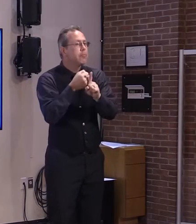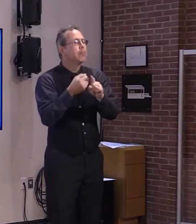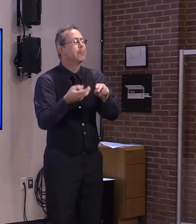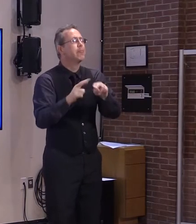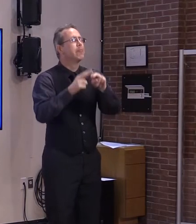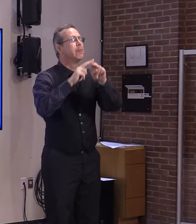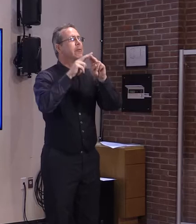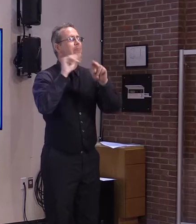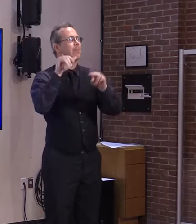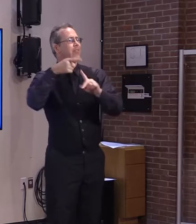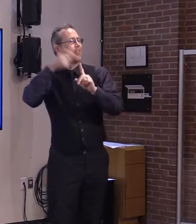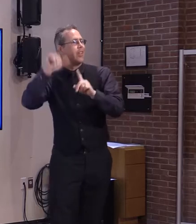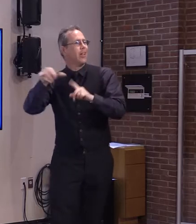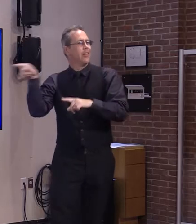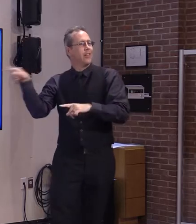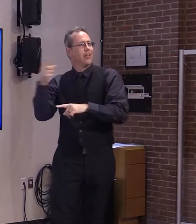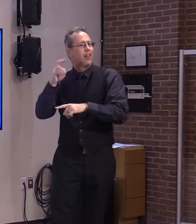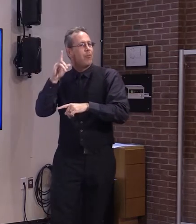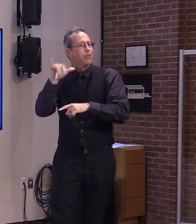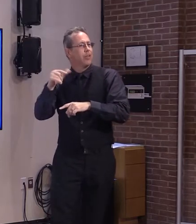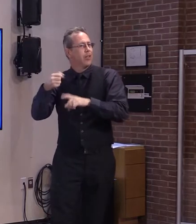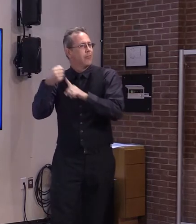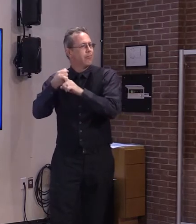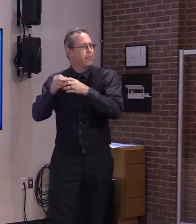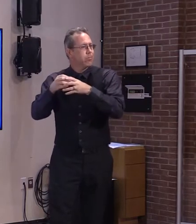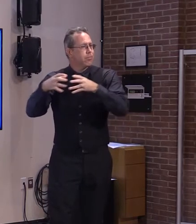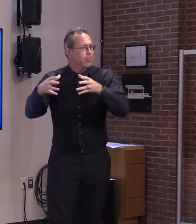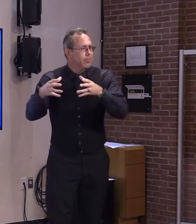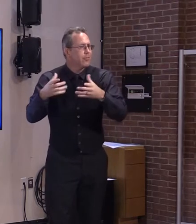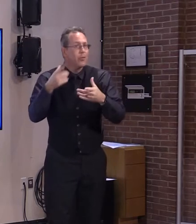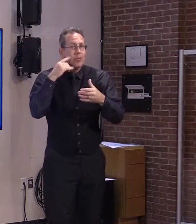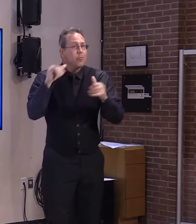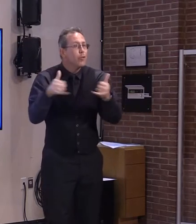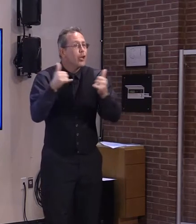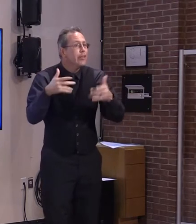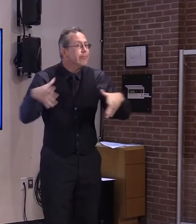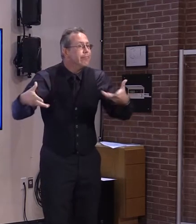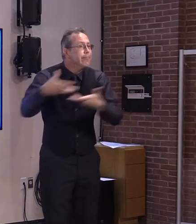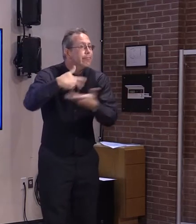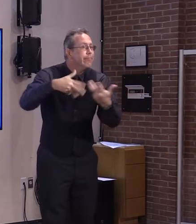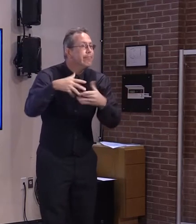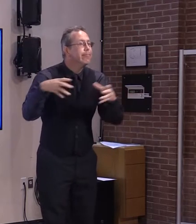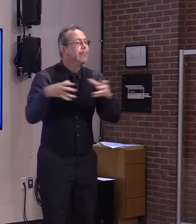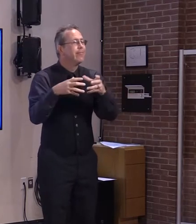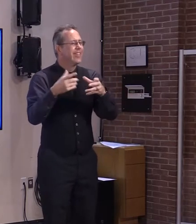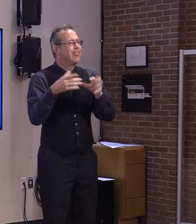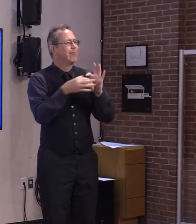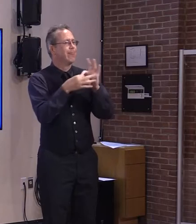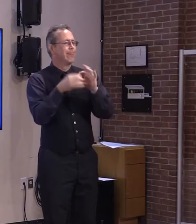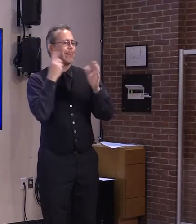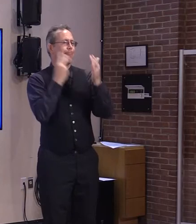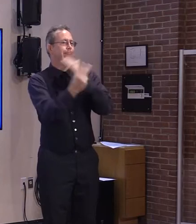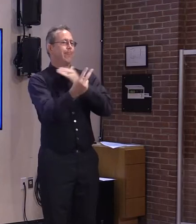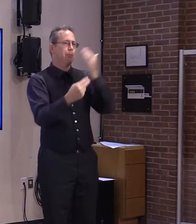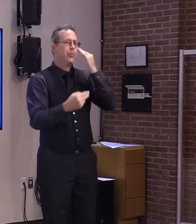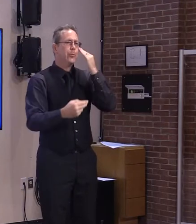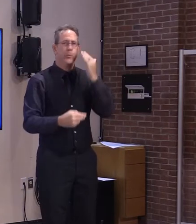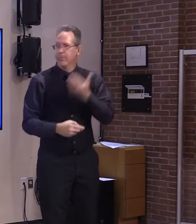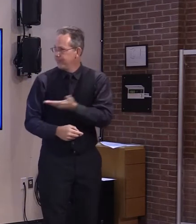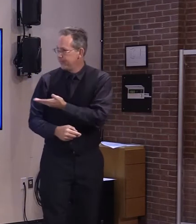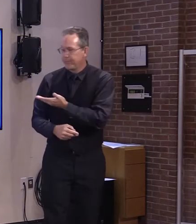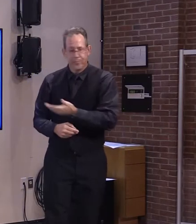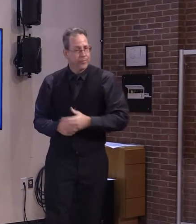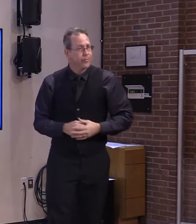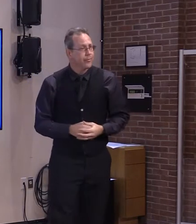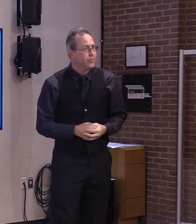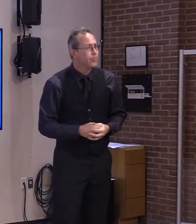rise last week. So gives us some indication, at least from a timing perspective, that some of this might be tied back to